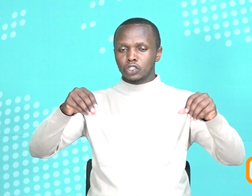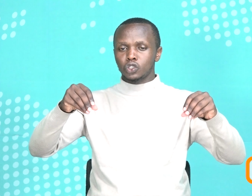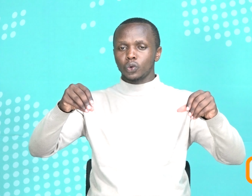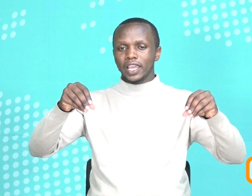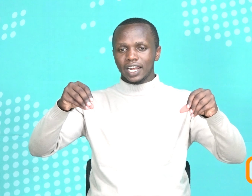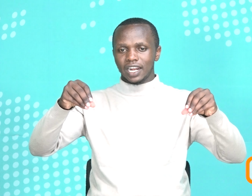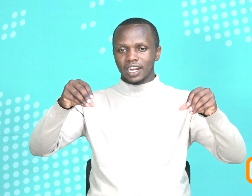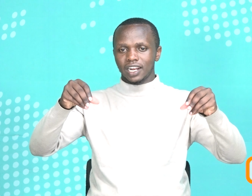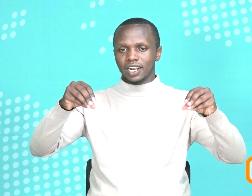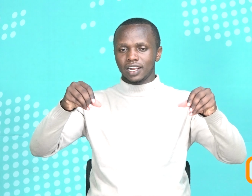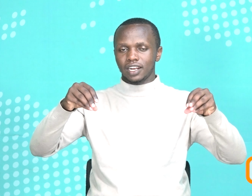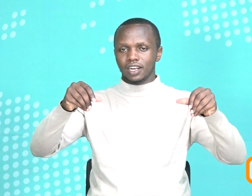soil,